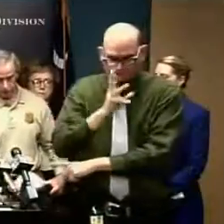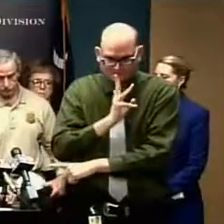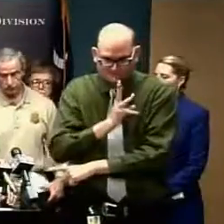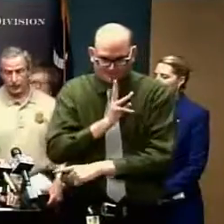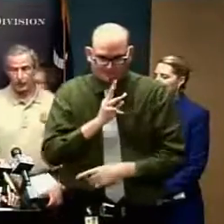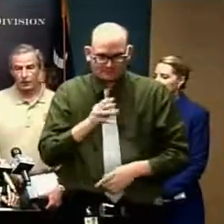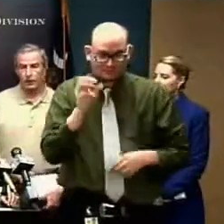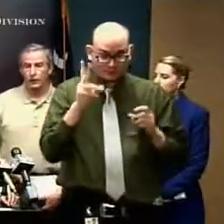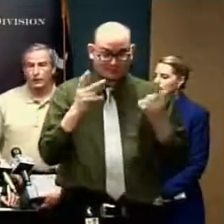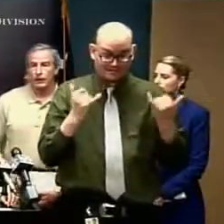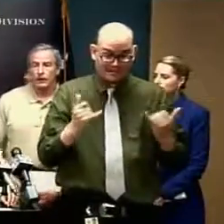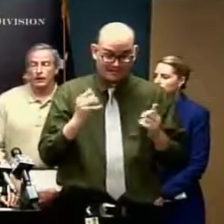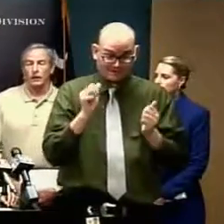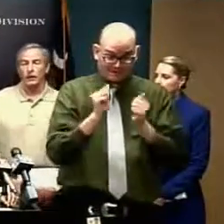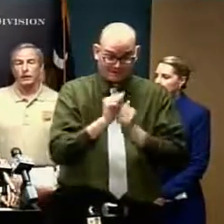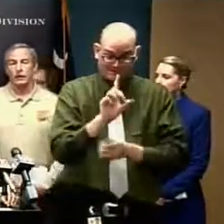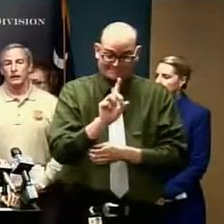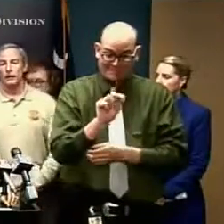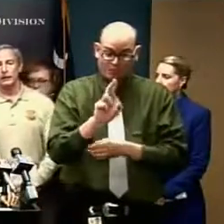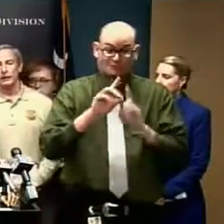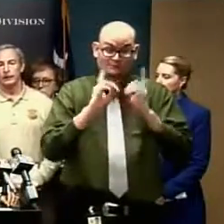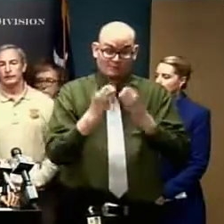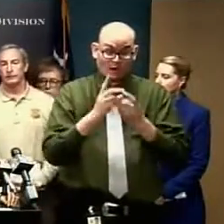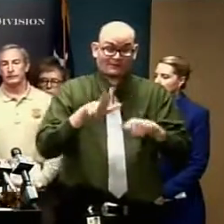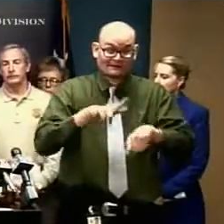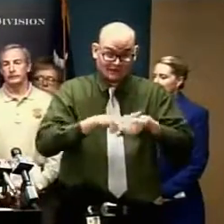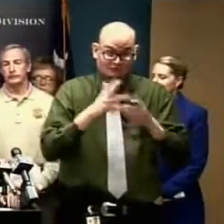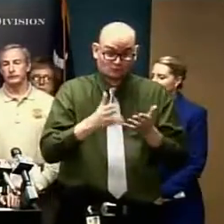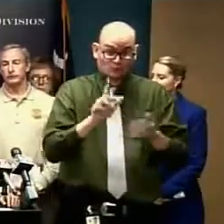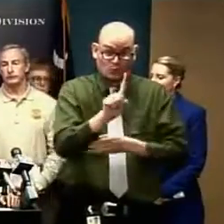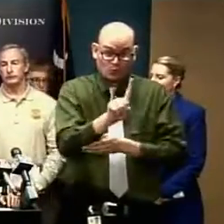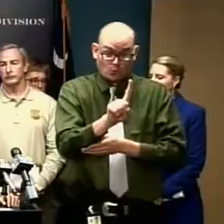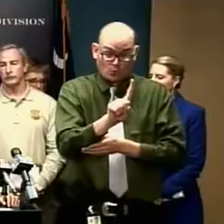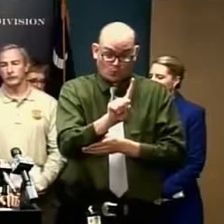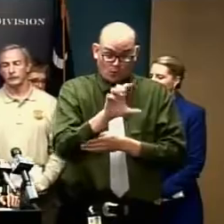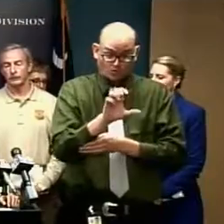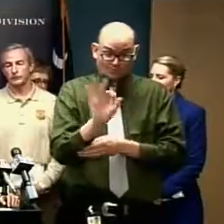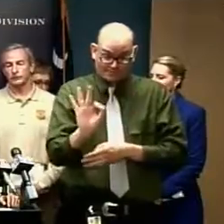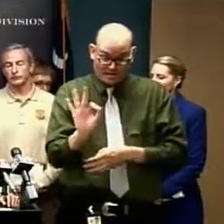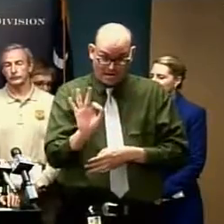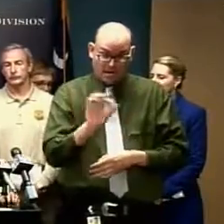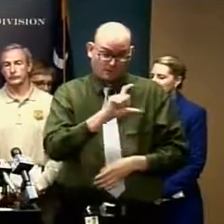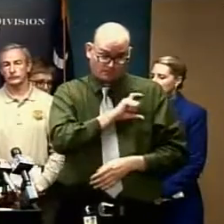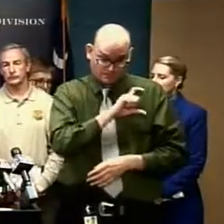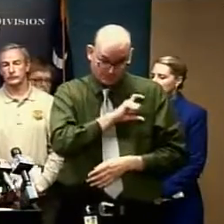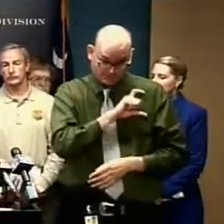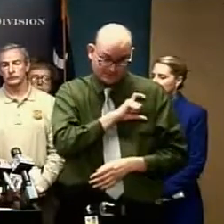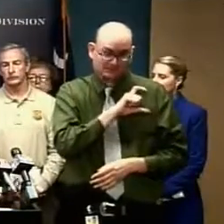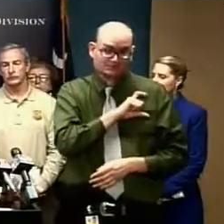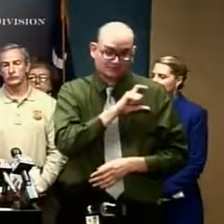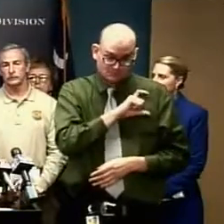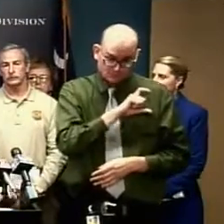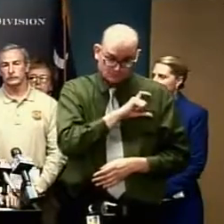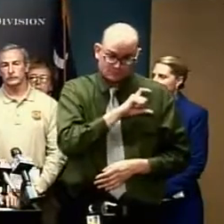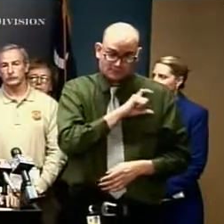of Natural Resources, they have 109 officers that are deployed. They have had a total of